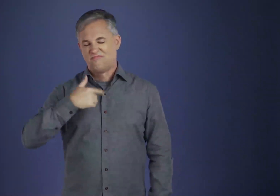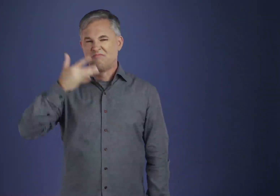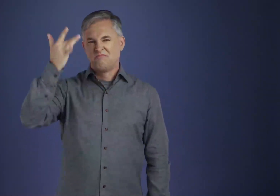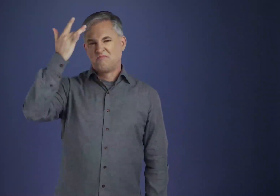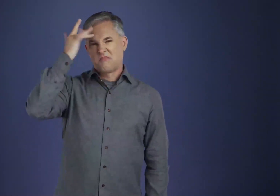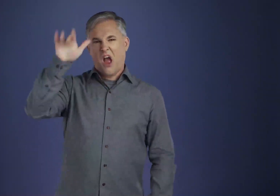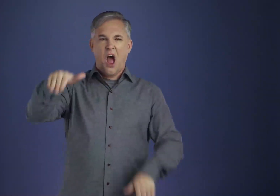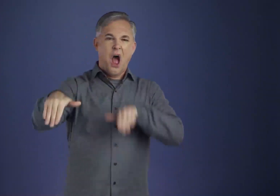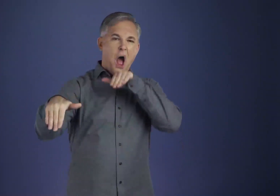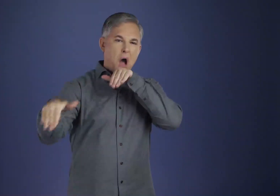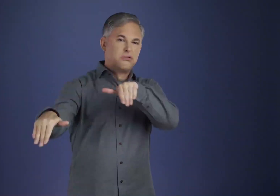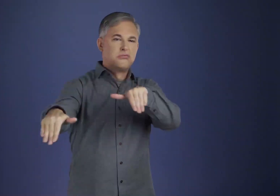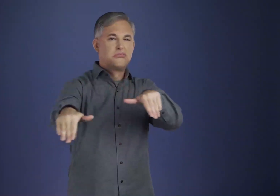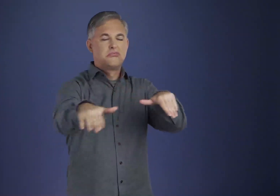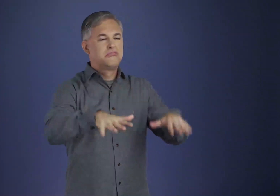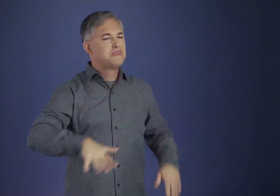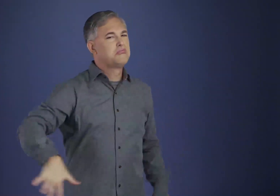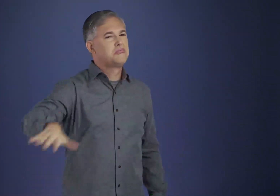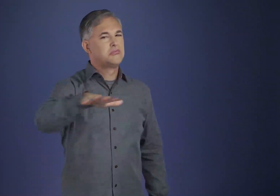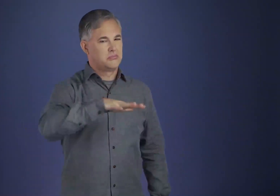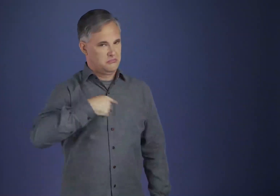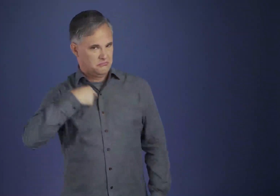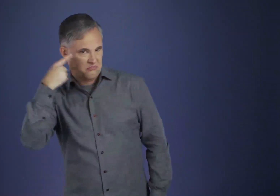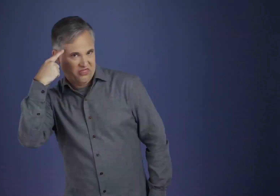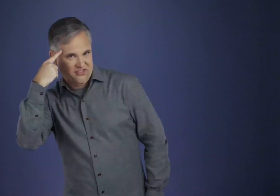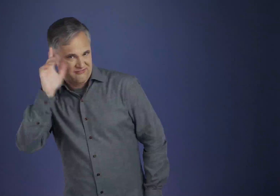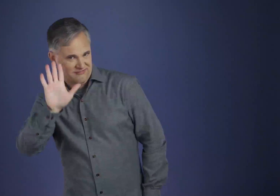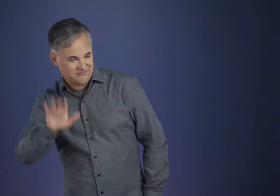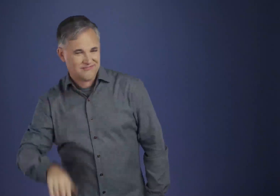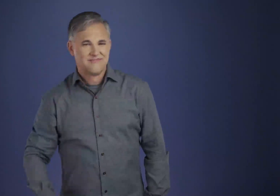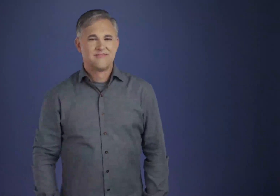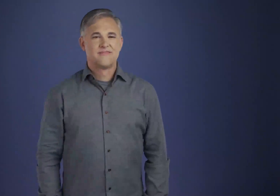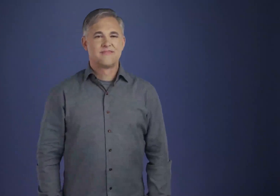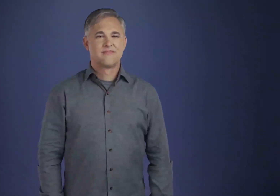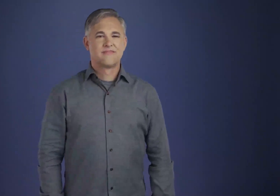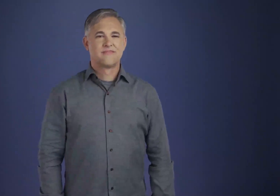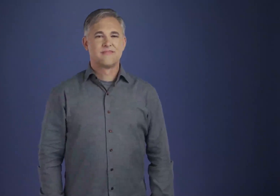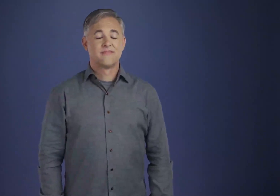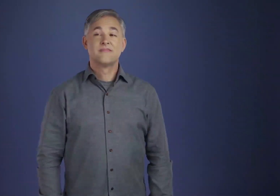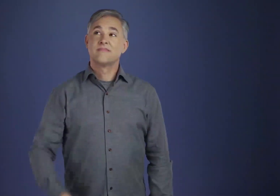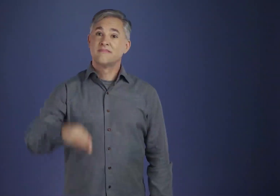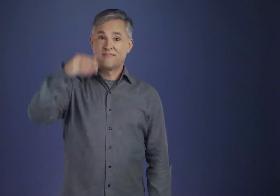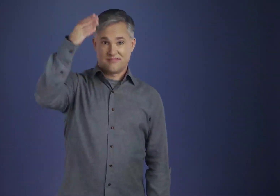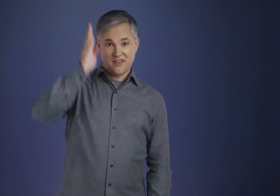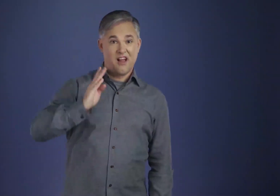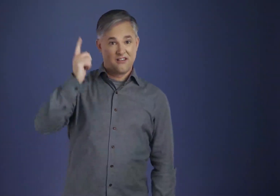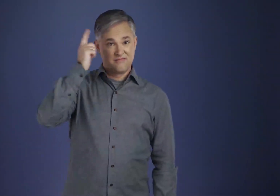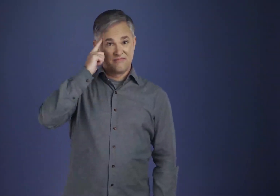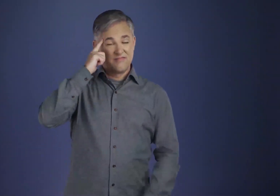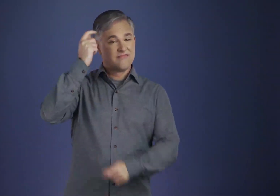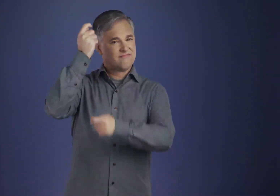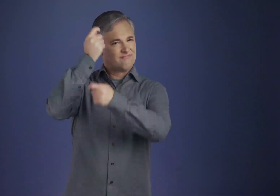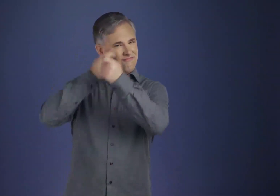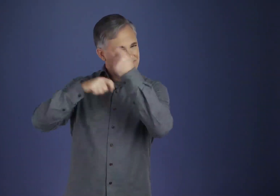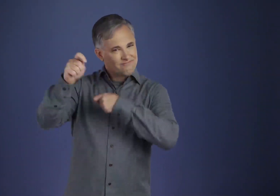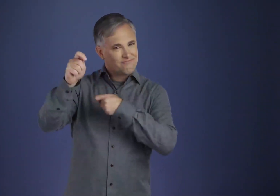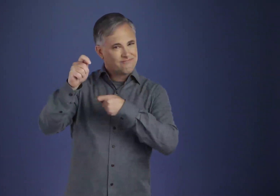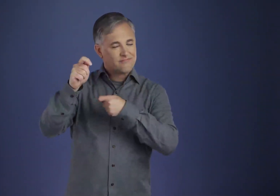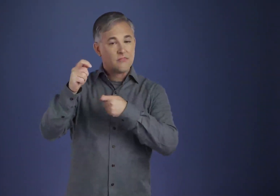conquer nature. Since we were brighter than most folks, so we thought, the spoils of victory would be ours for the